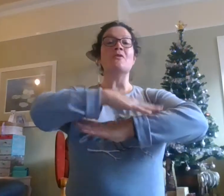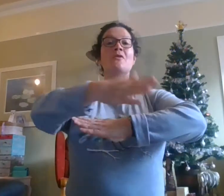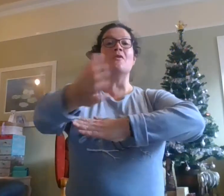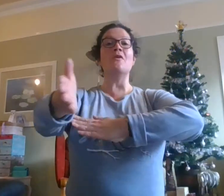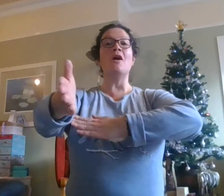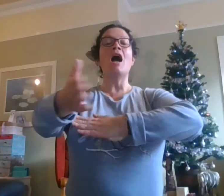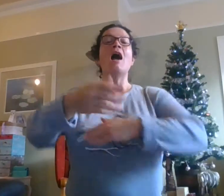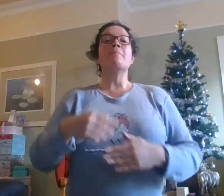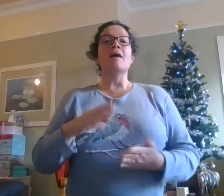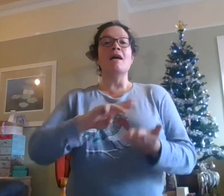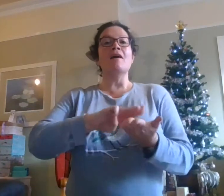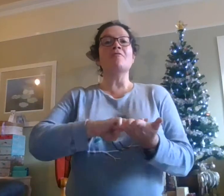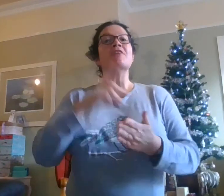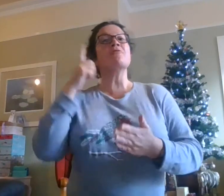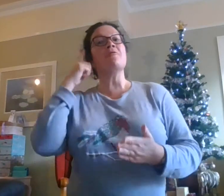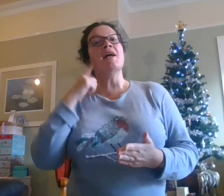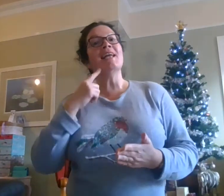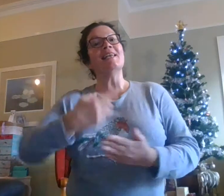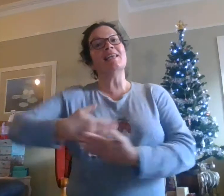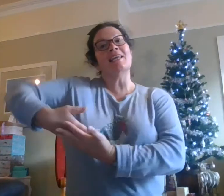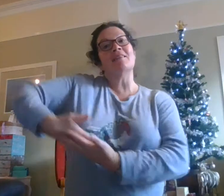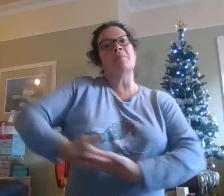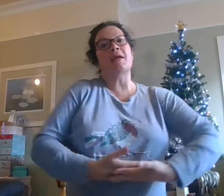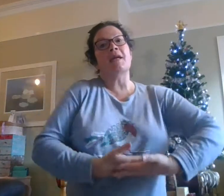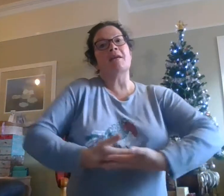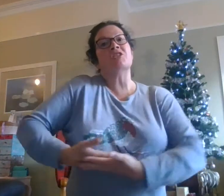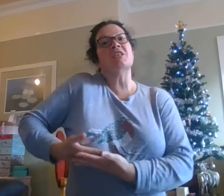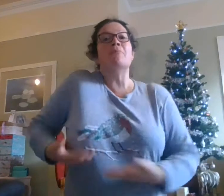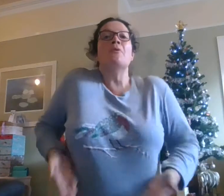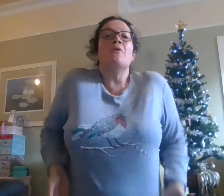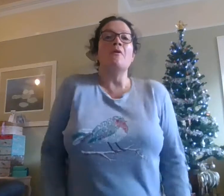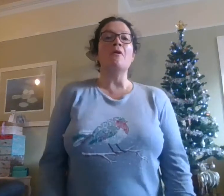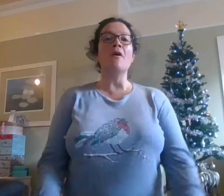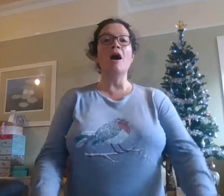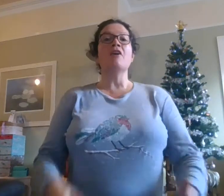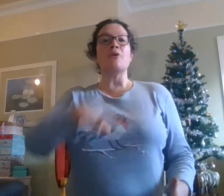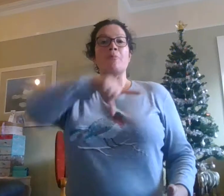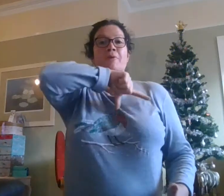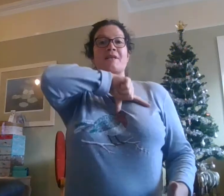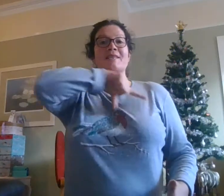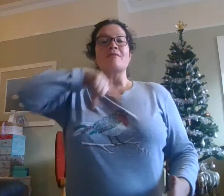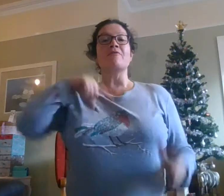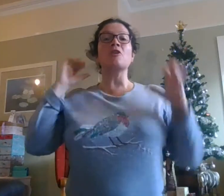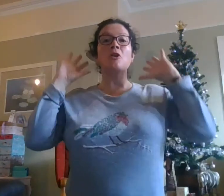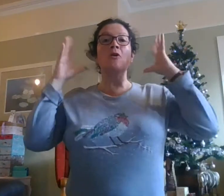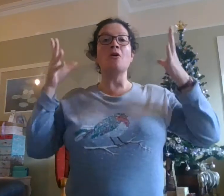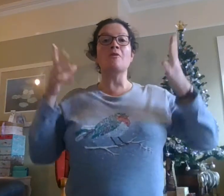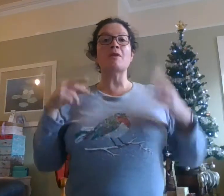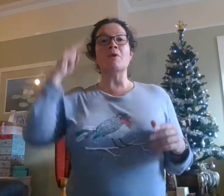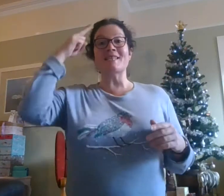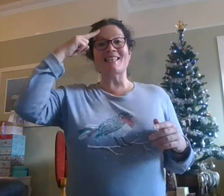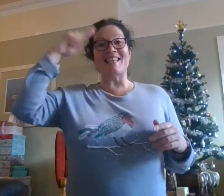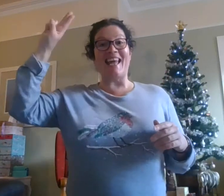door Mary cradling the babe she bore the prince of glory was his